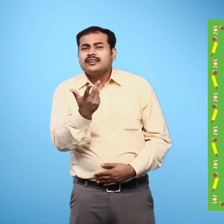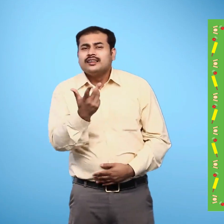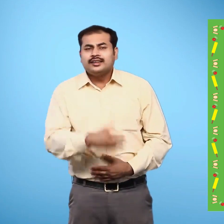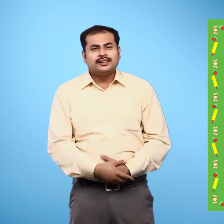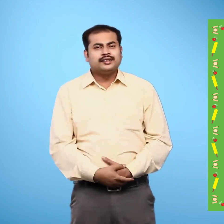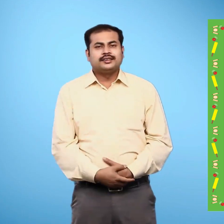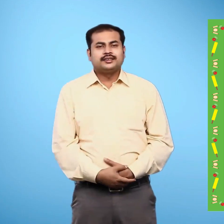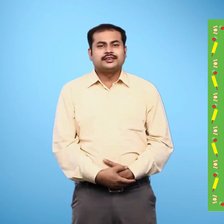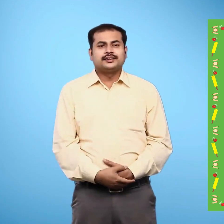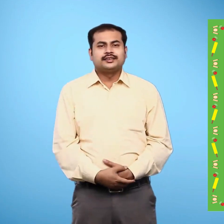his teammates.